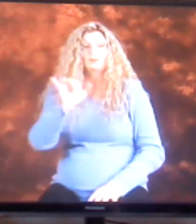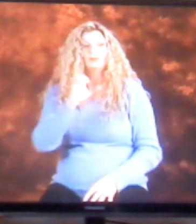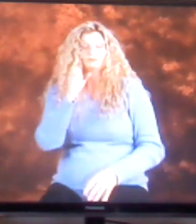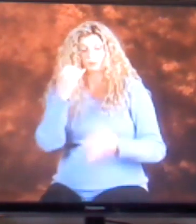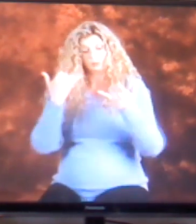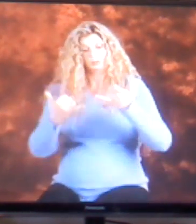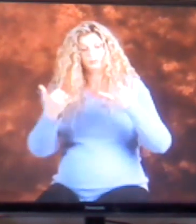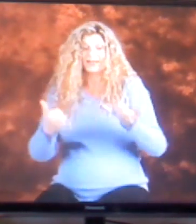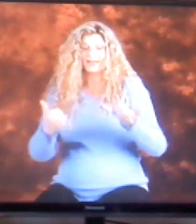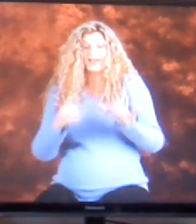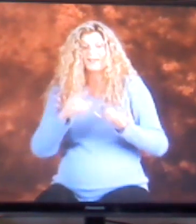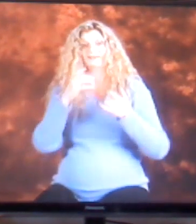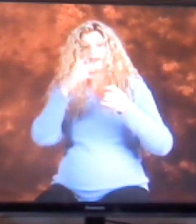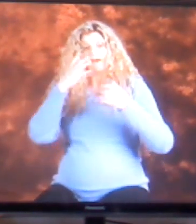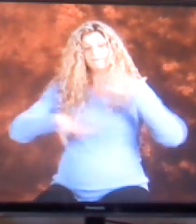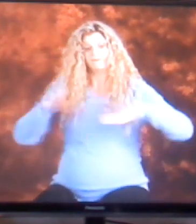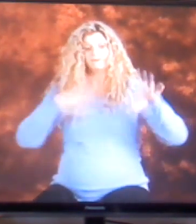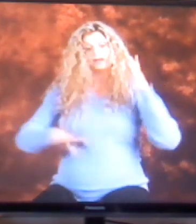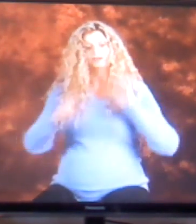And there's a lot of influence from media.